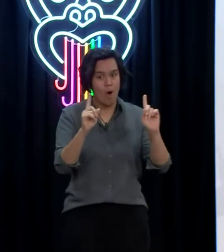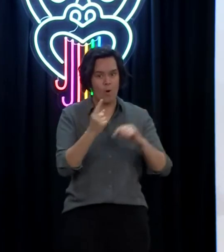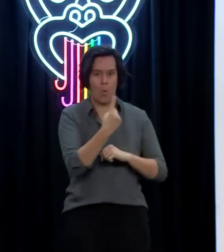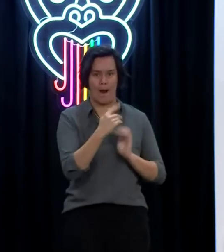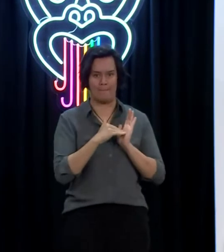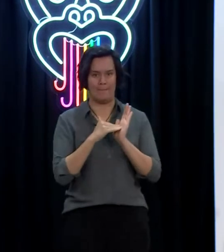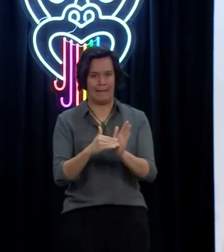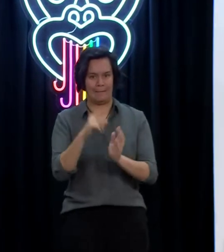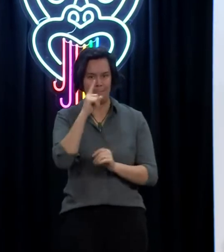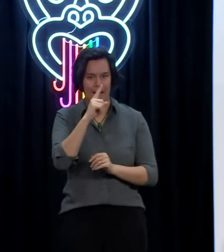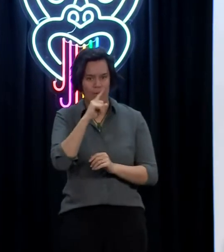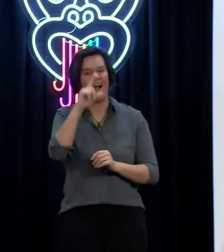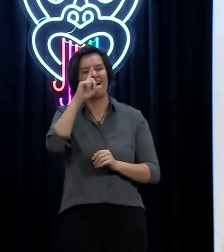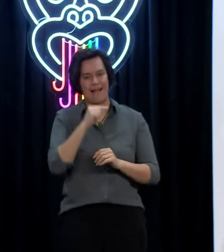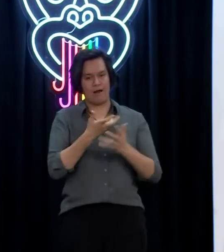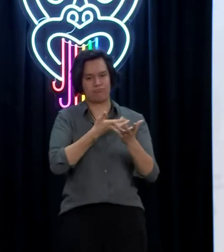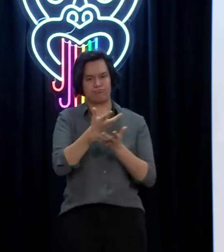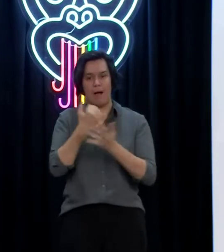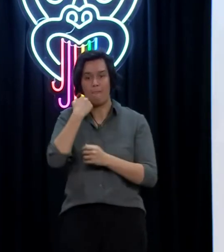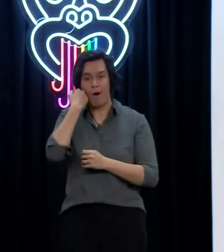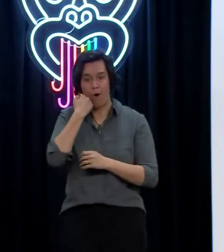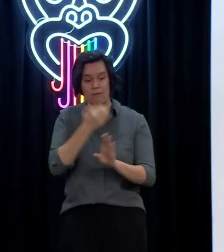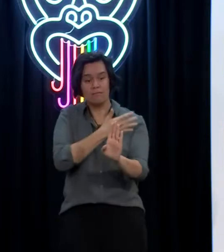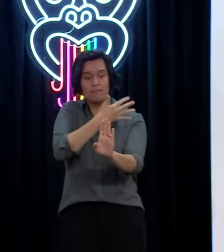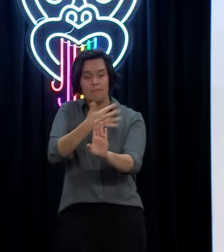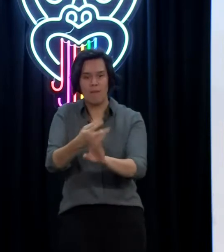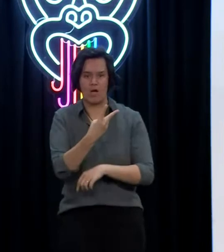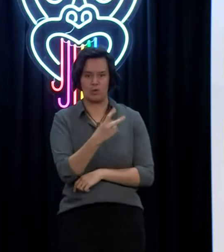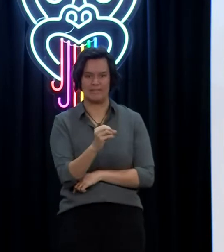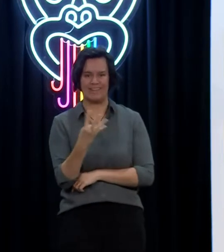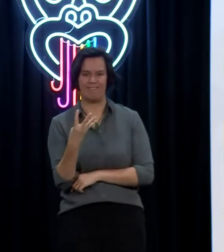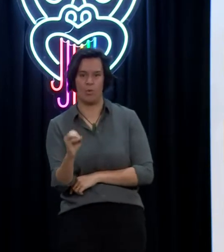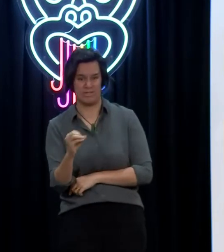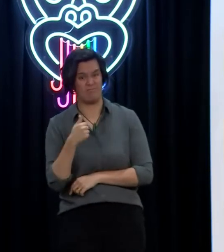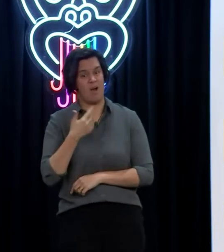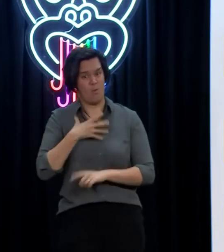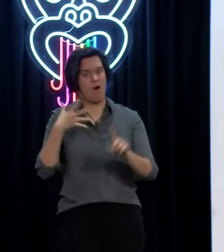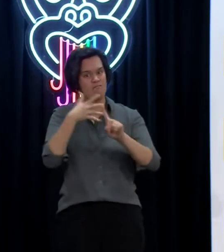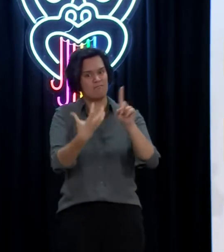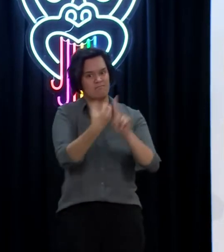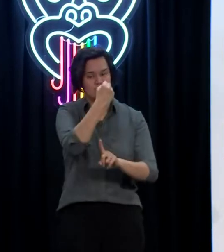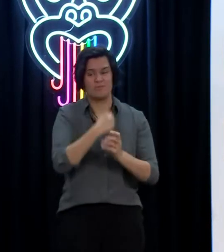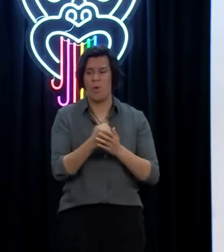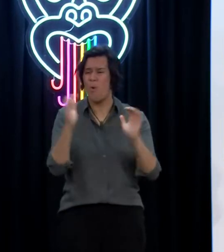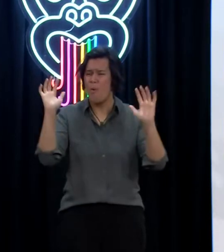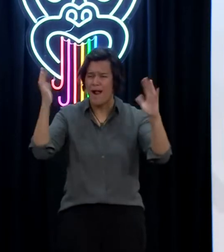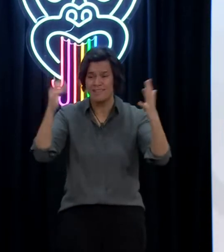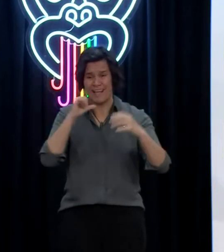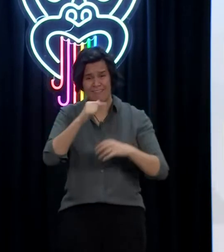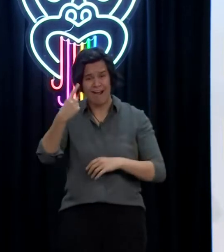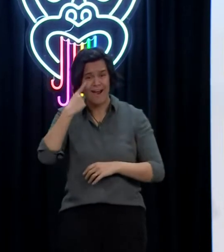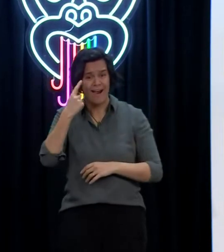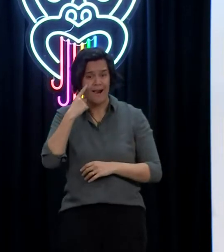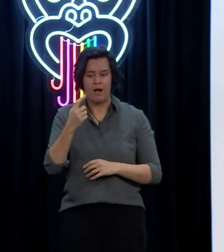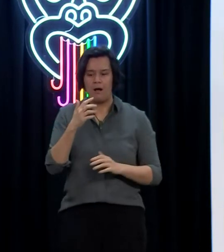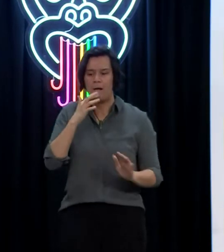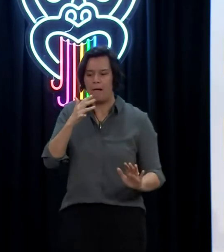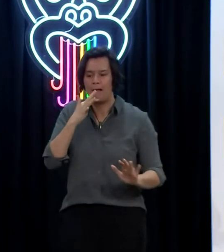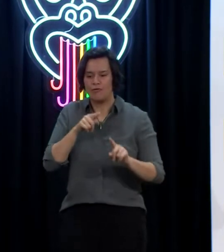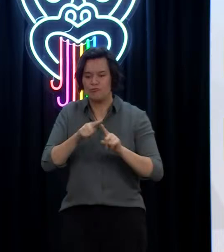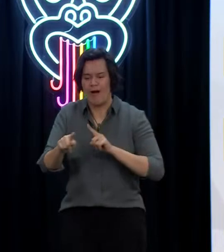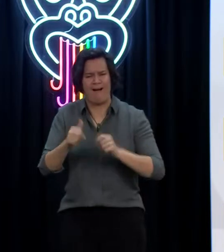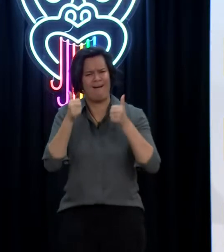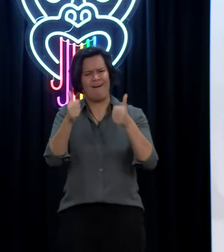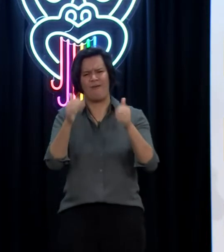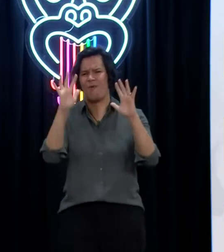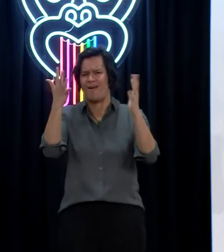have a conversation in Te Reo Māori by 2040. So I say well done to everybody who's had a go. Still couple more